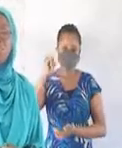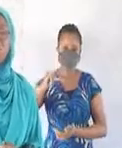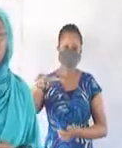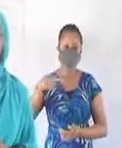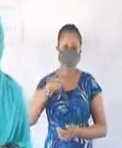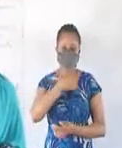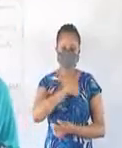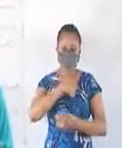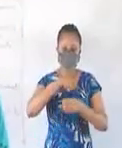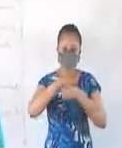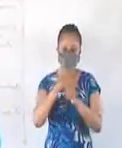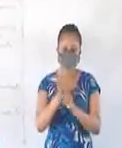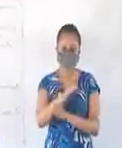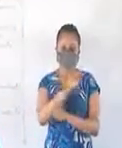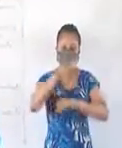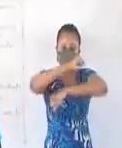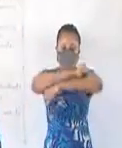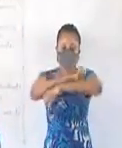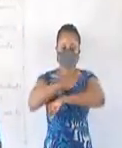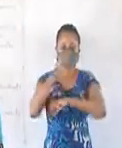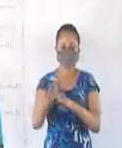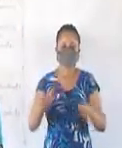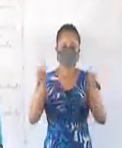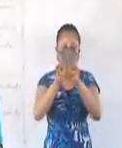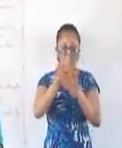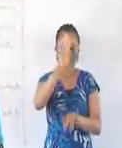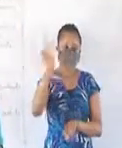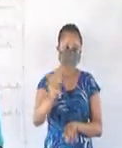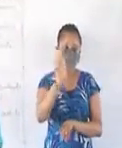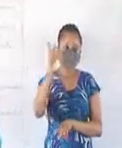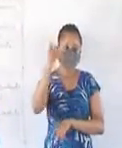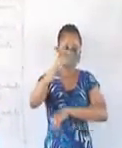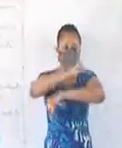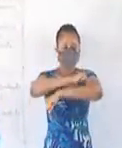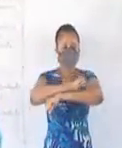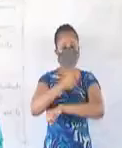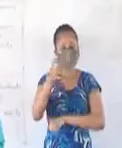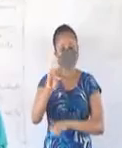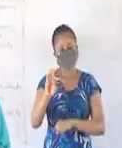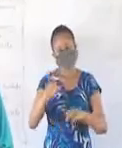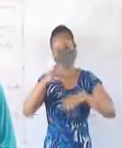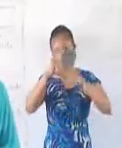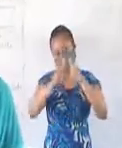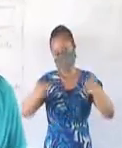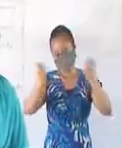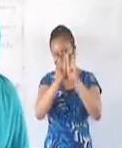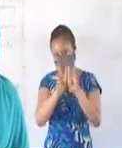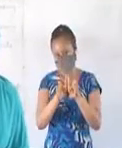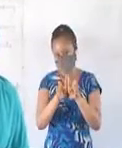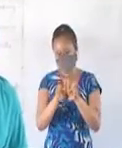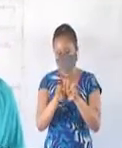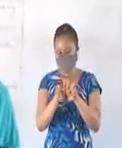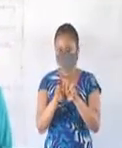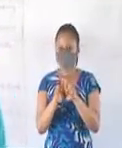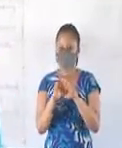constructed a table of values. Using the table of values, we constructed a